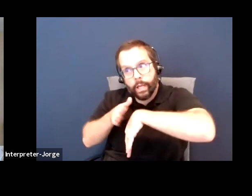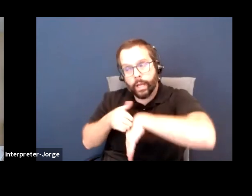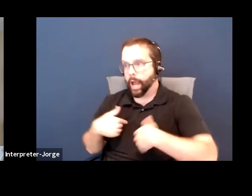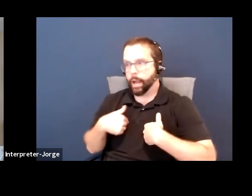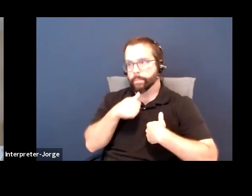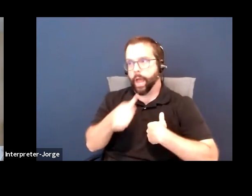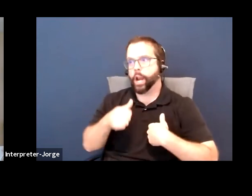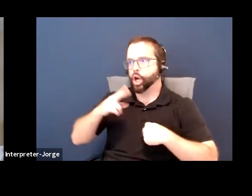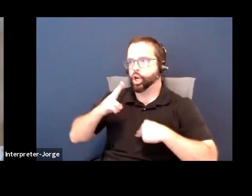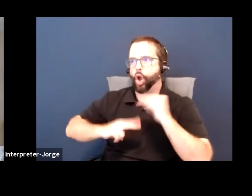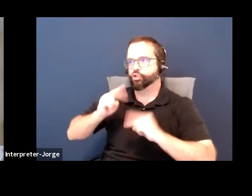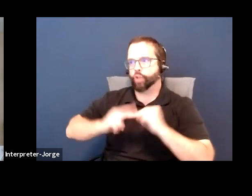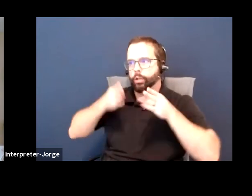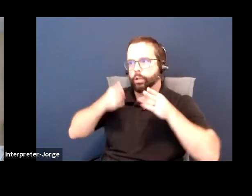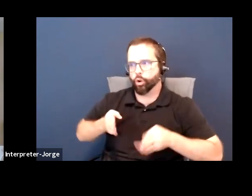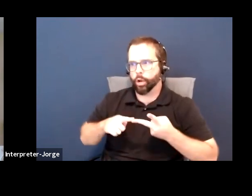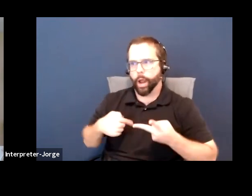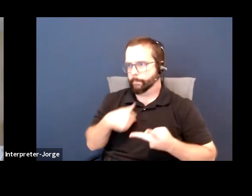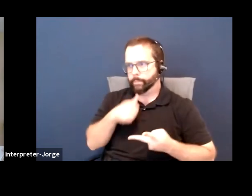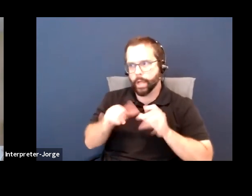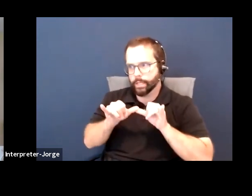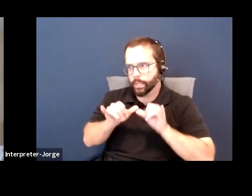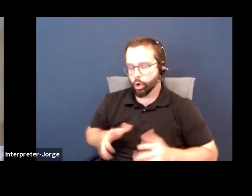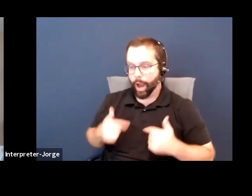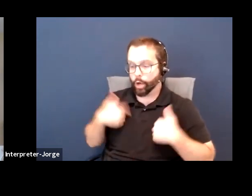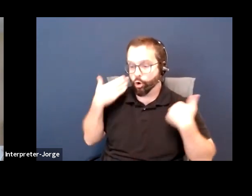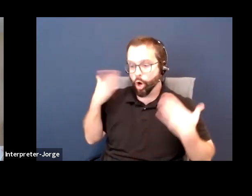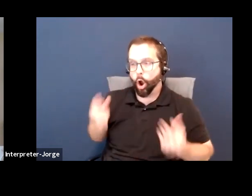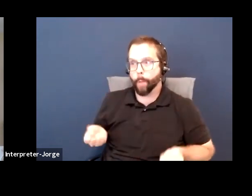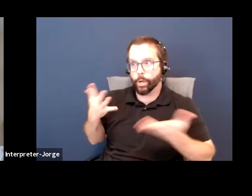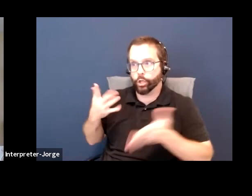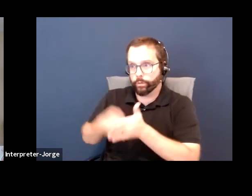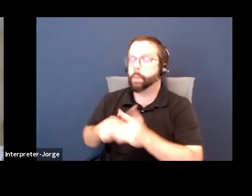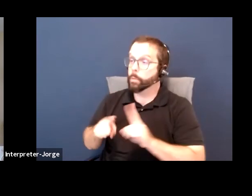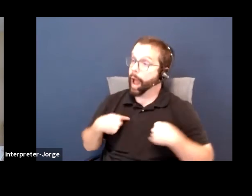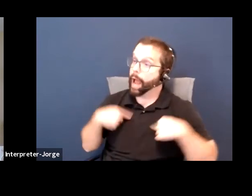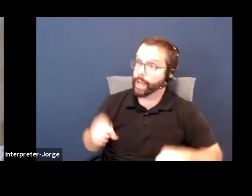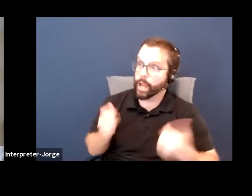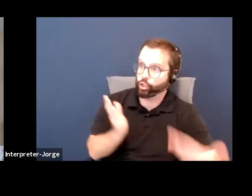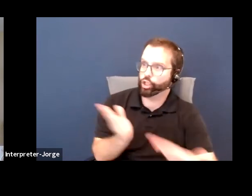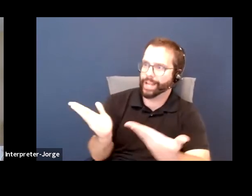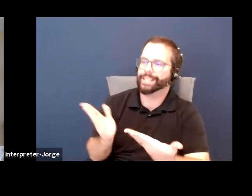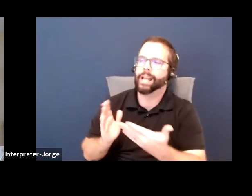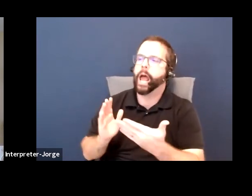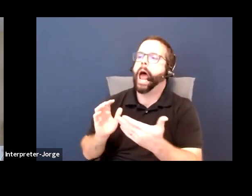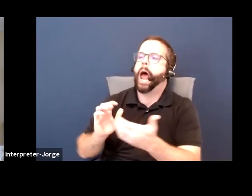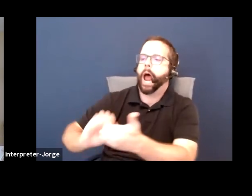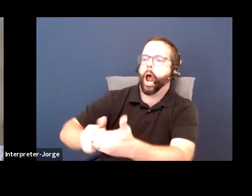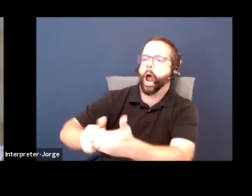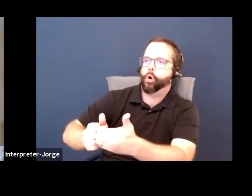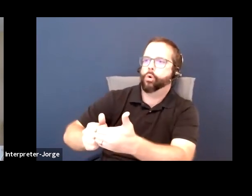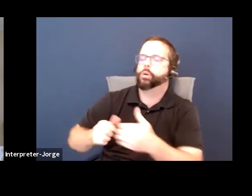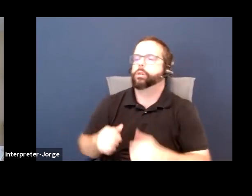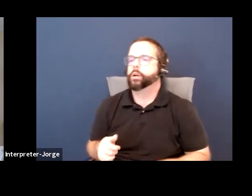going to cost to fix things, but I can give suggestions on how they might do it. And then you can provide ongoing